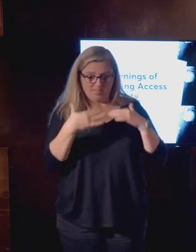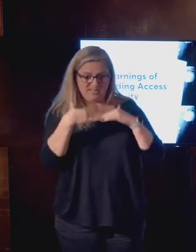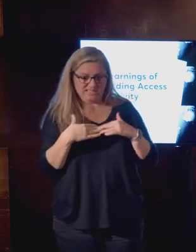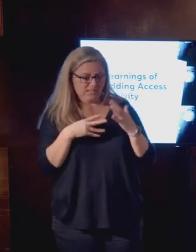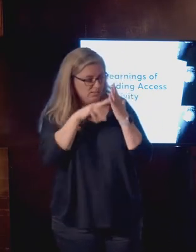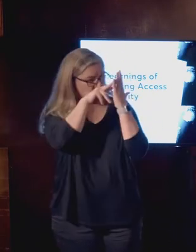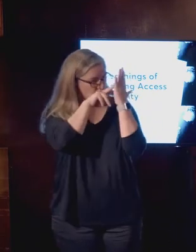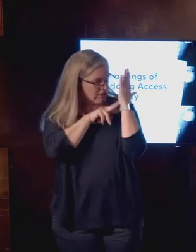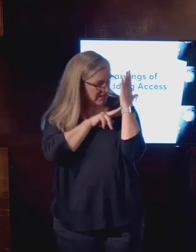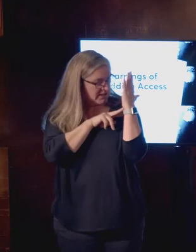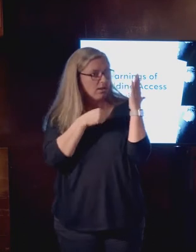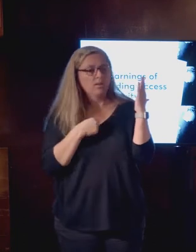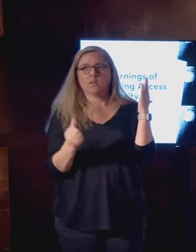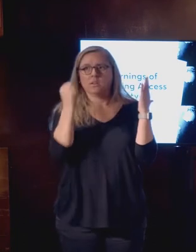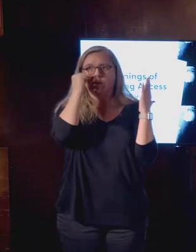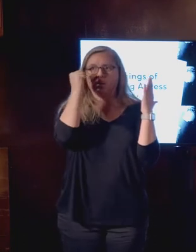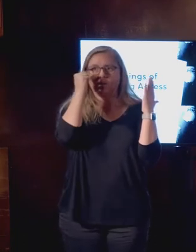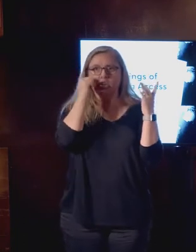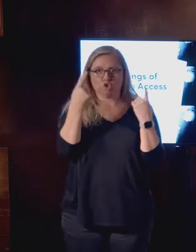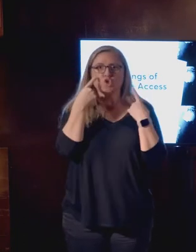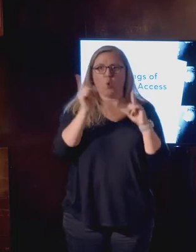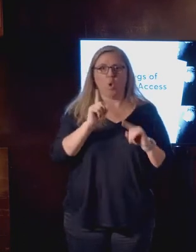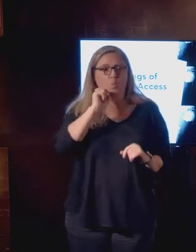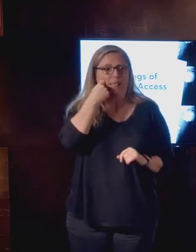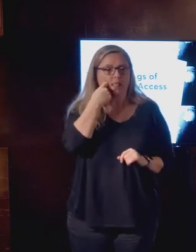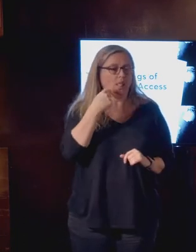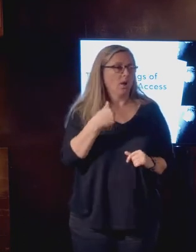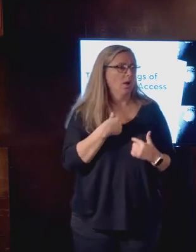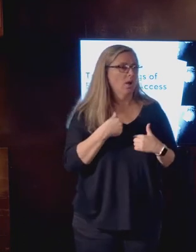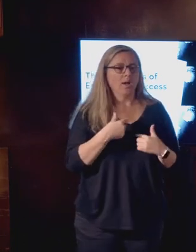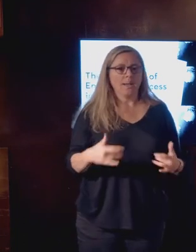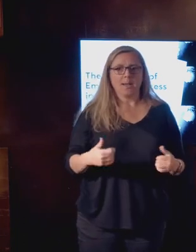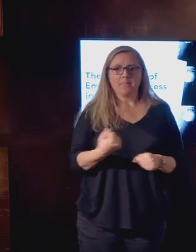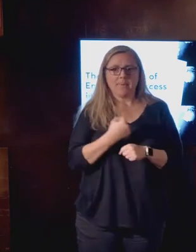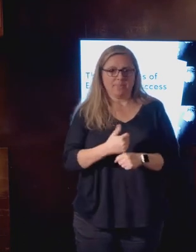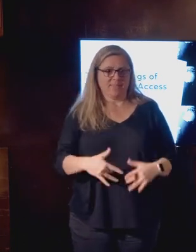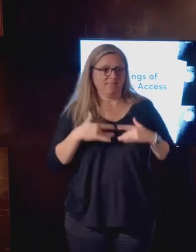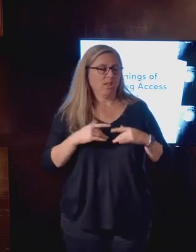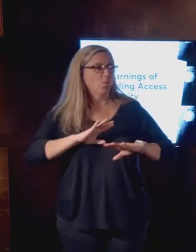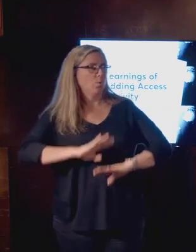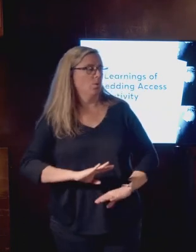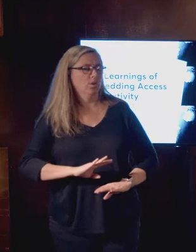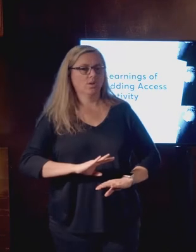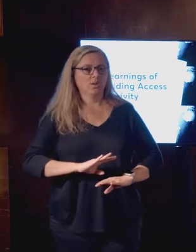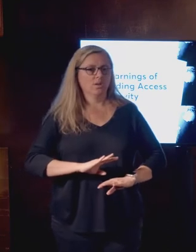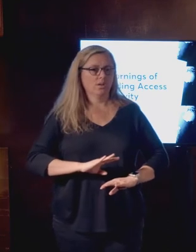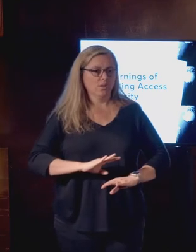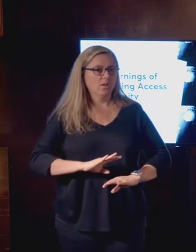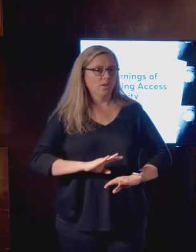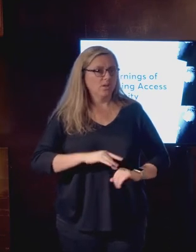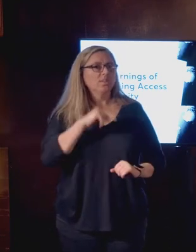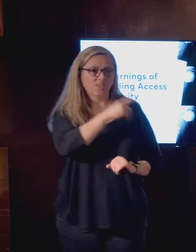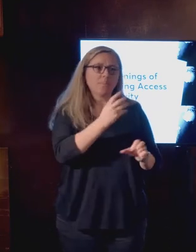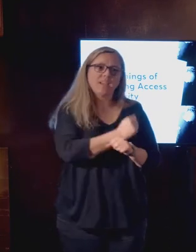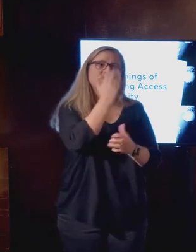and read and get a sense of the show and what it's going to... That means something to me. That makes my show more relaxed. Mm. So we made sure that these